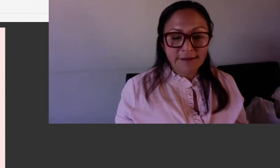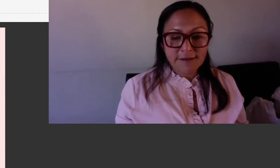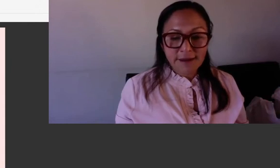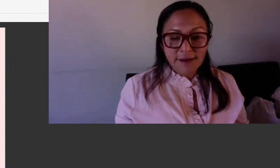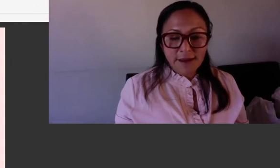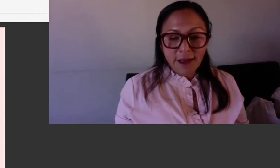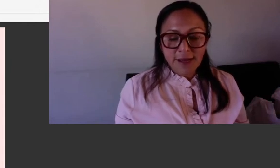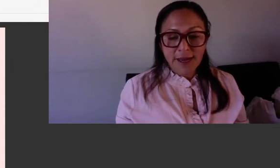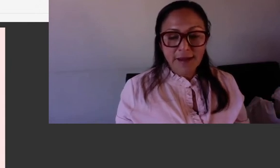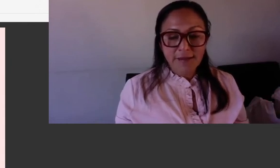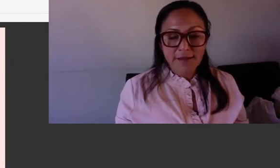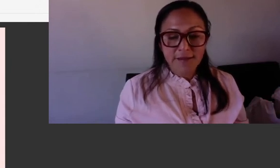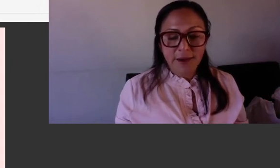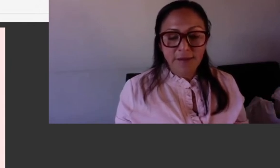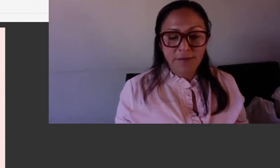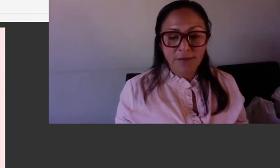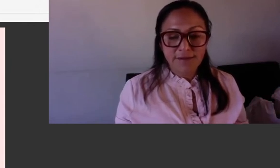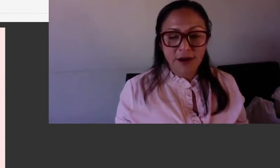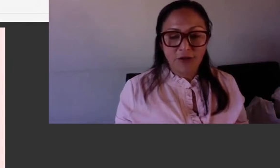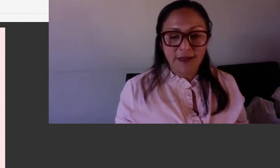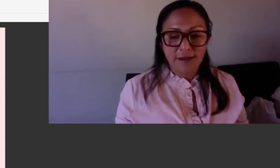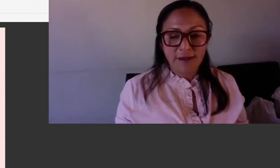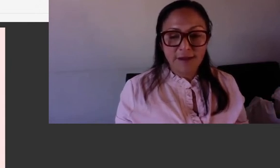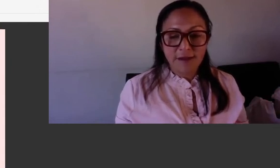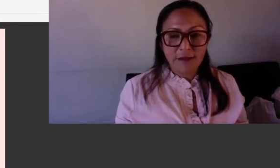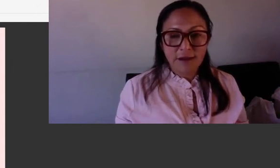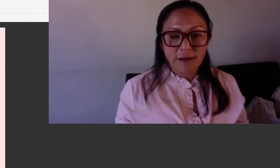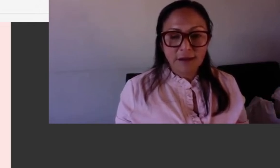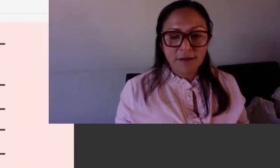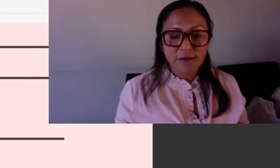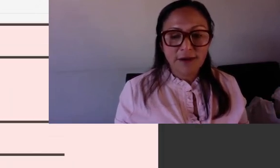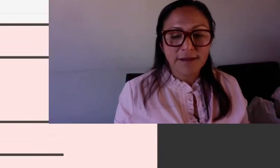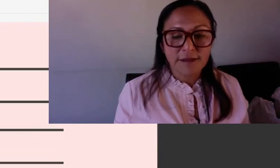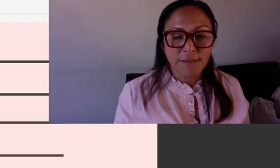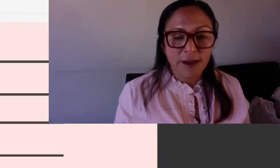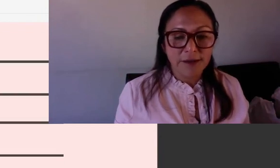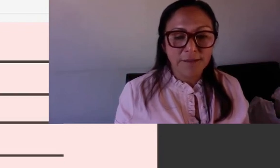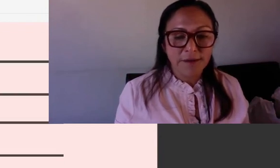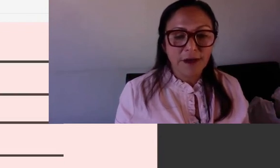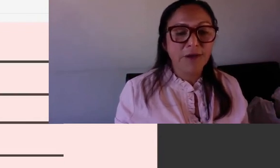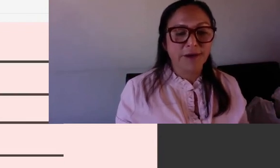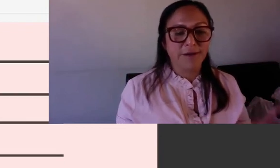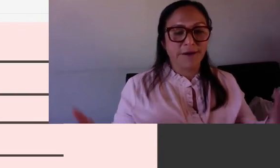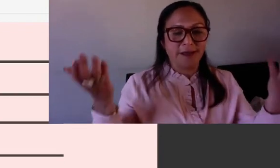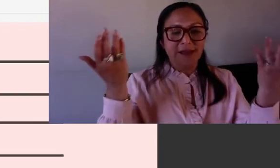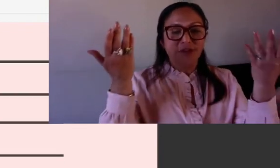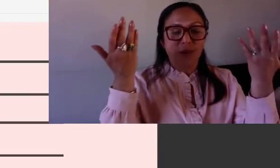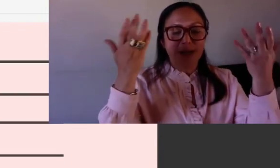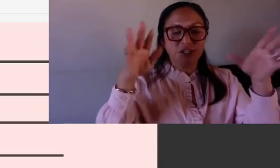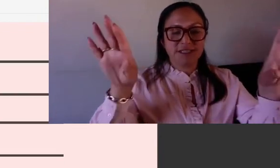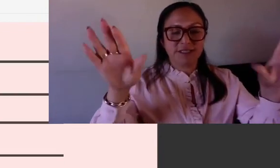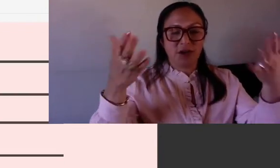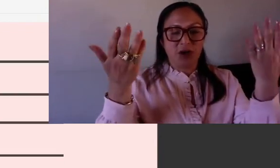And I can't see the bottom. Is that all done? Sorry, I can't see the bottom. Oh, there we go. Okay.